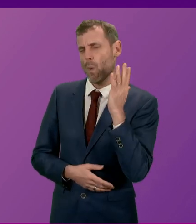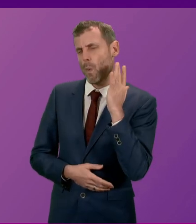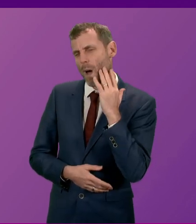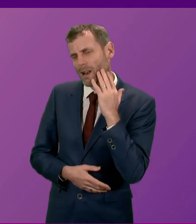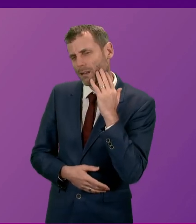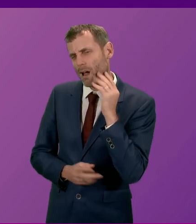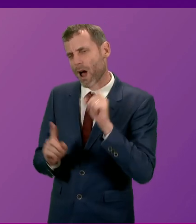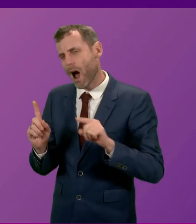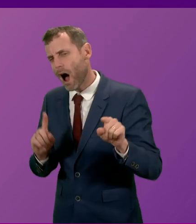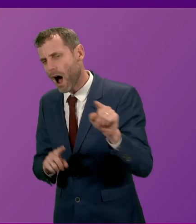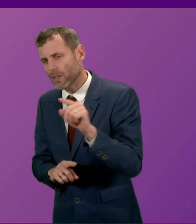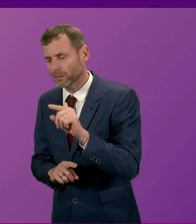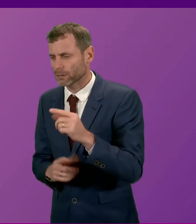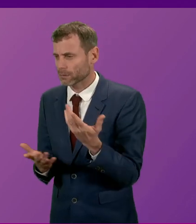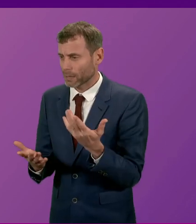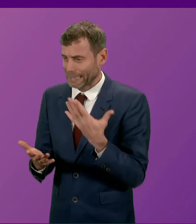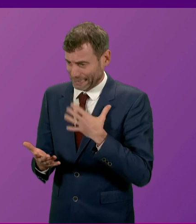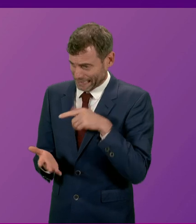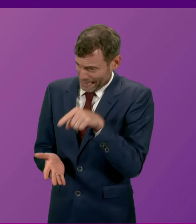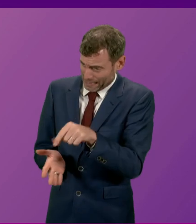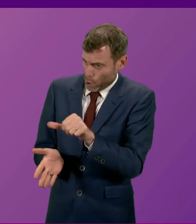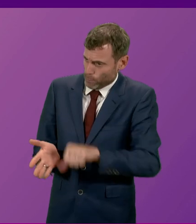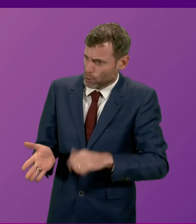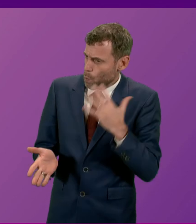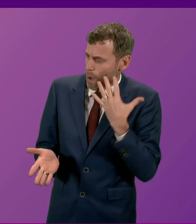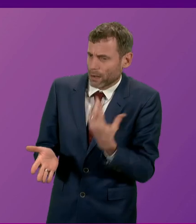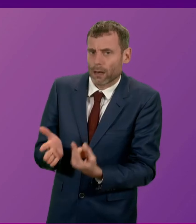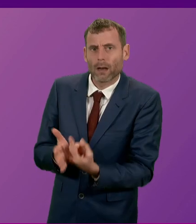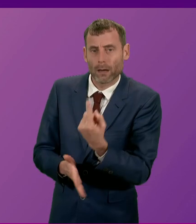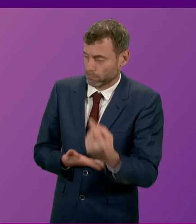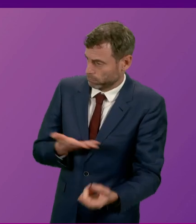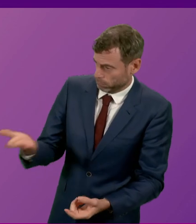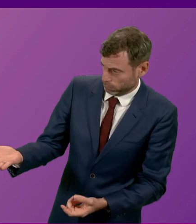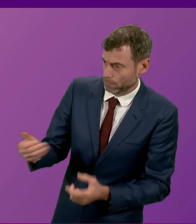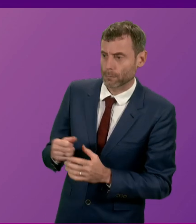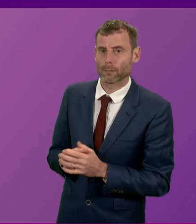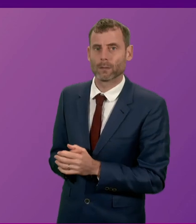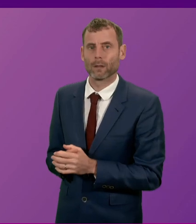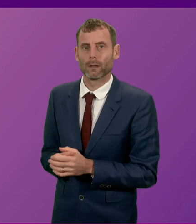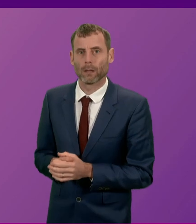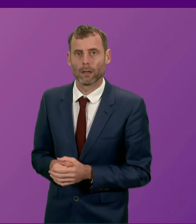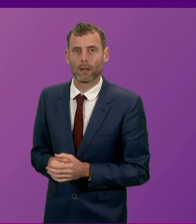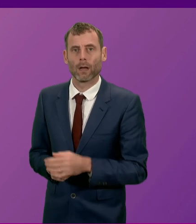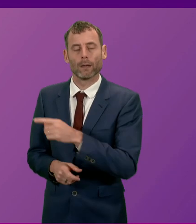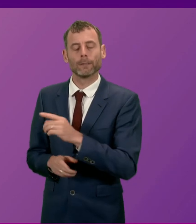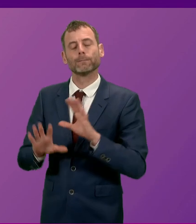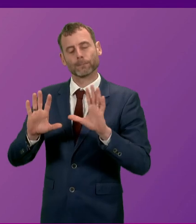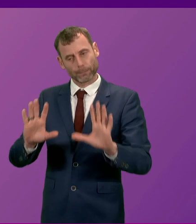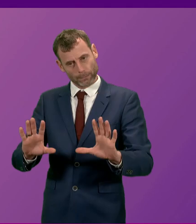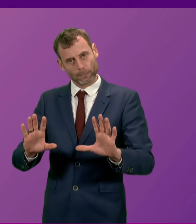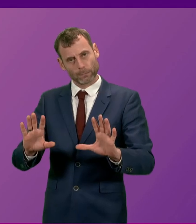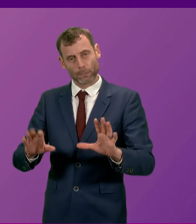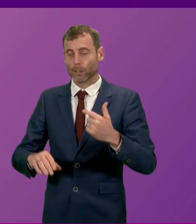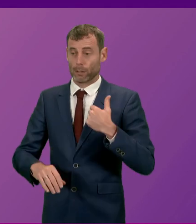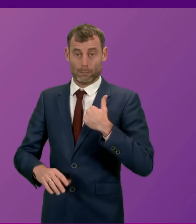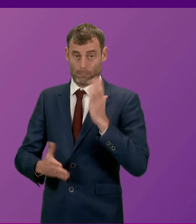position receive this vital operation? Always through the chair, First Minister. Presiding Officer, I